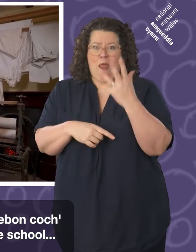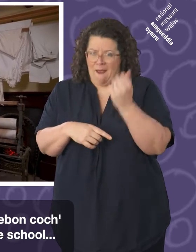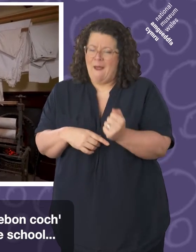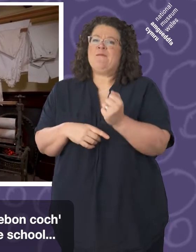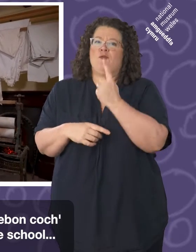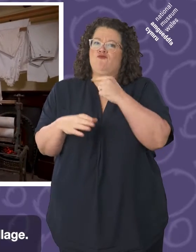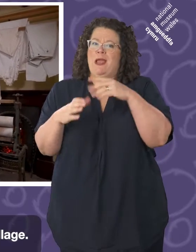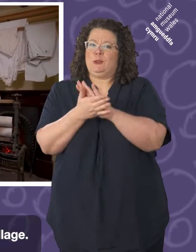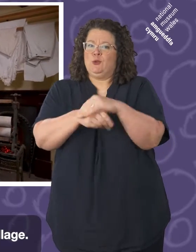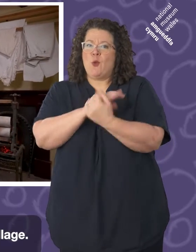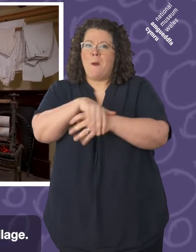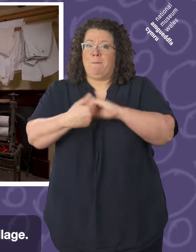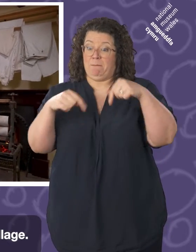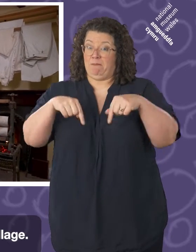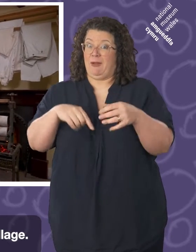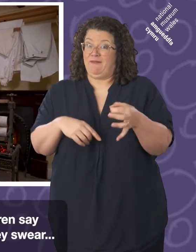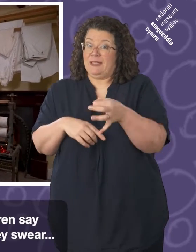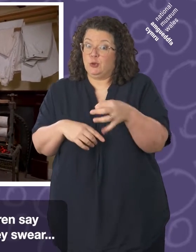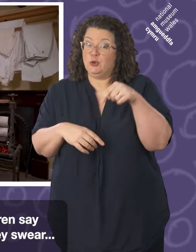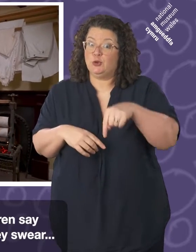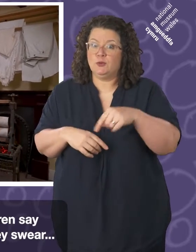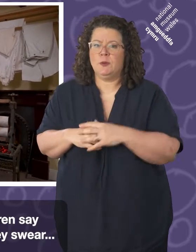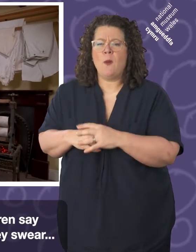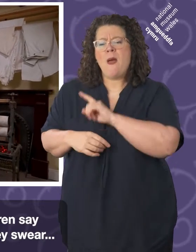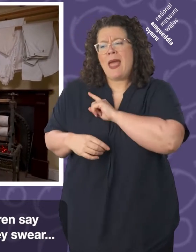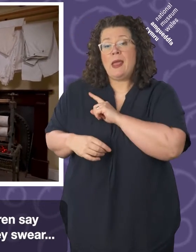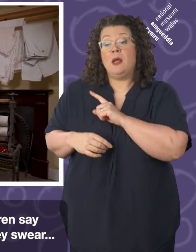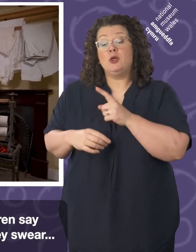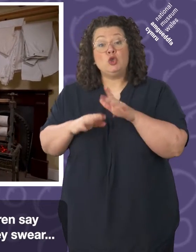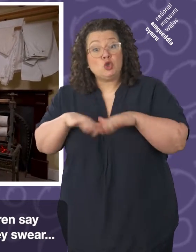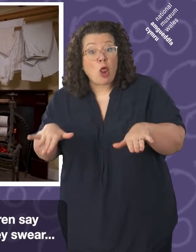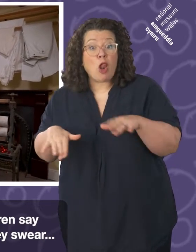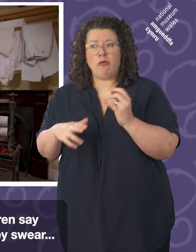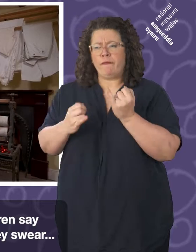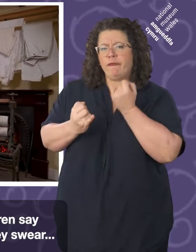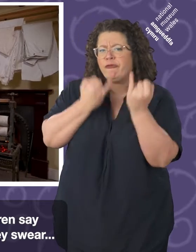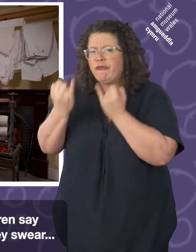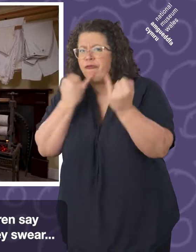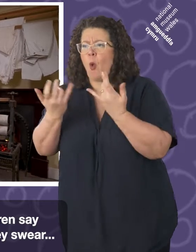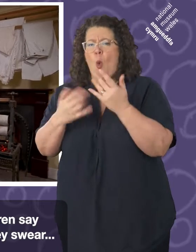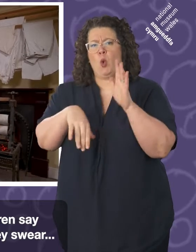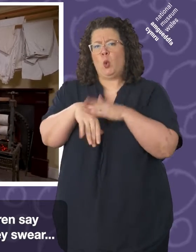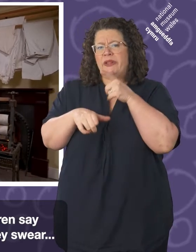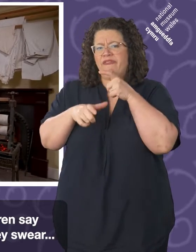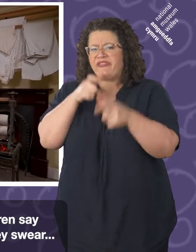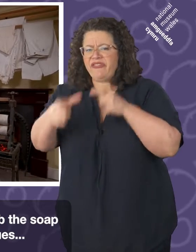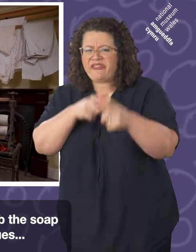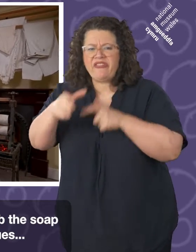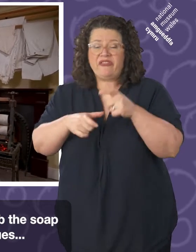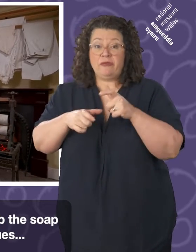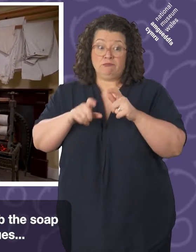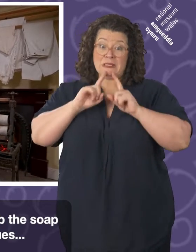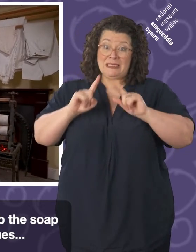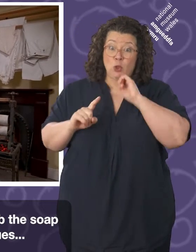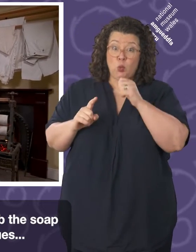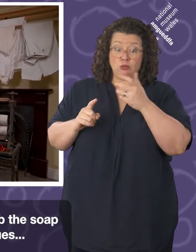class in the school here in the village. And if the children say naughty words, they swear,